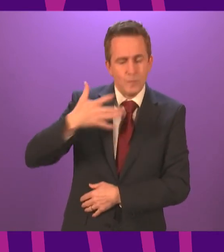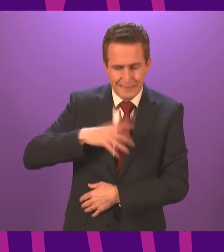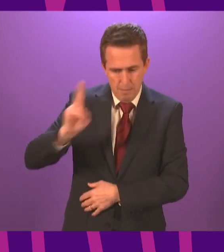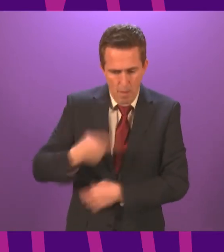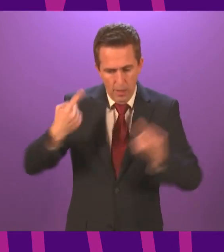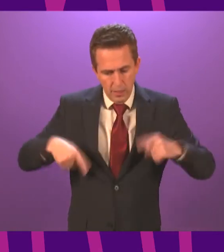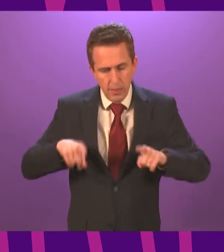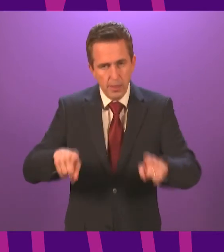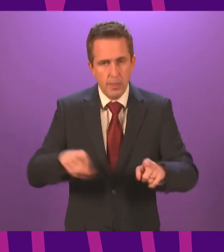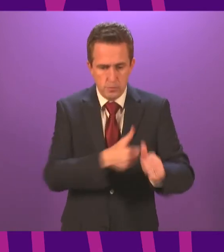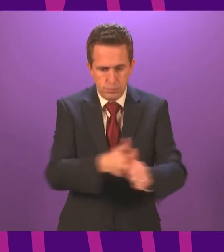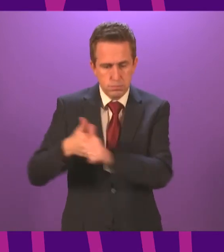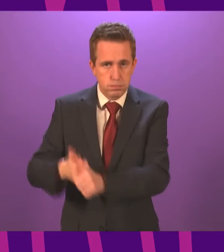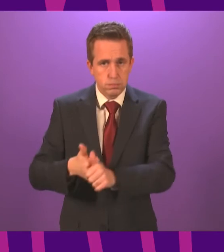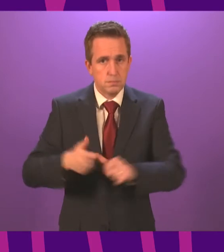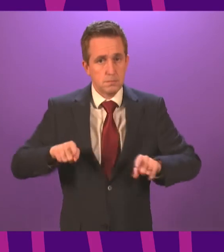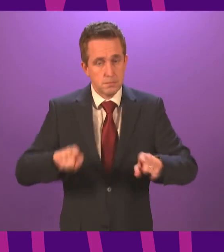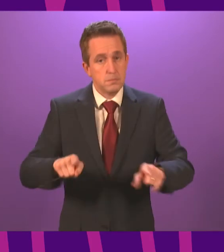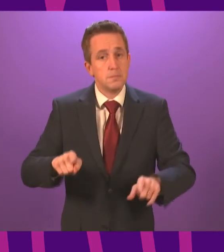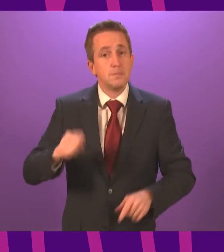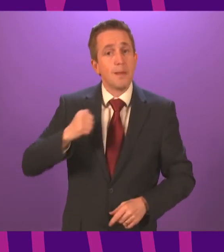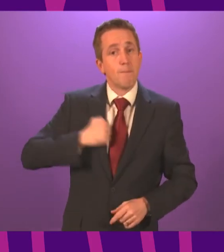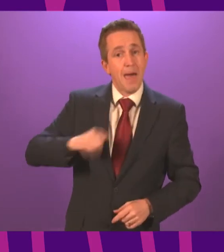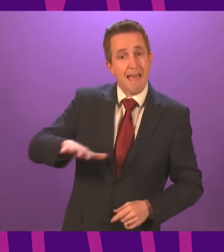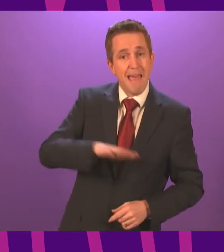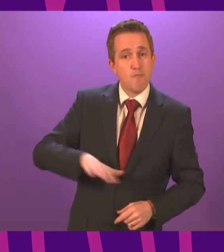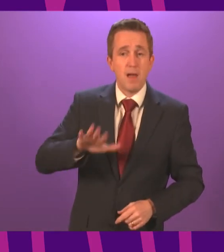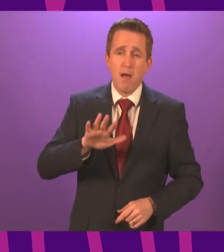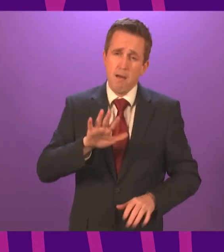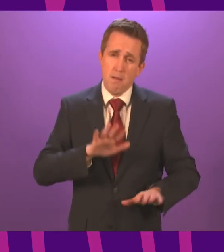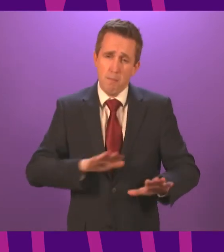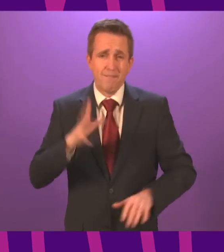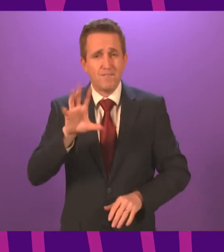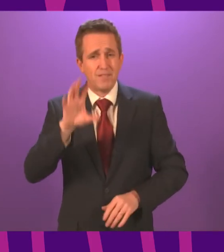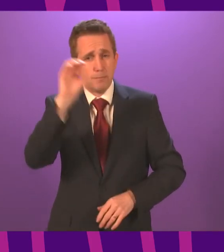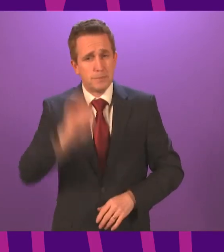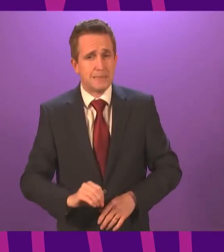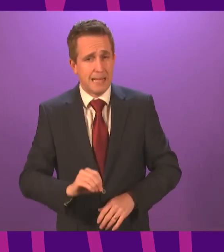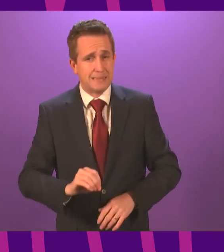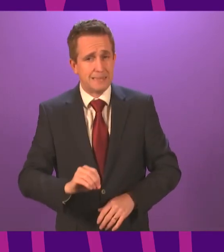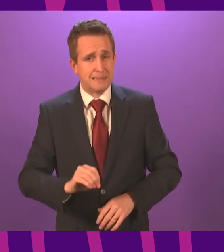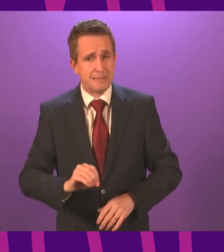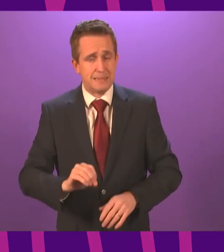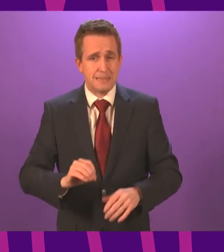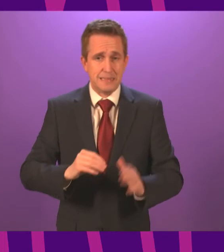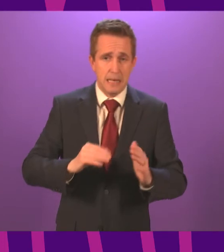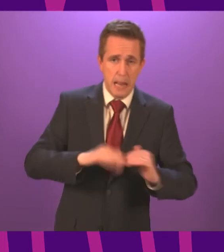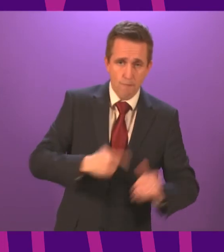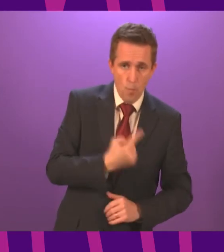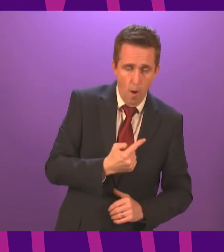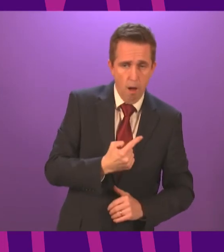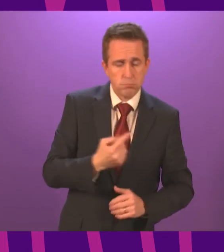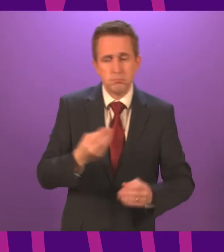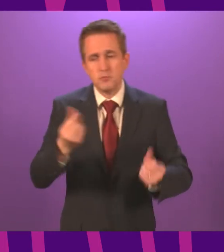to businesses. I'm very fortunate in my constituency, about 15% of it is in level 1, the rest of it is in level